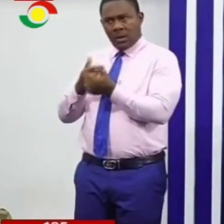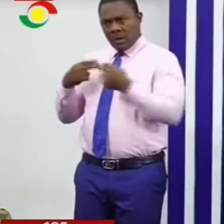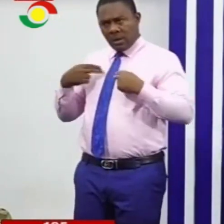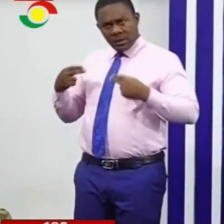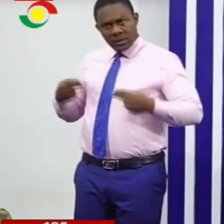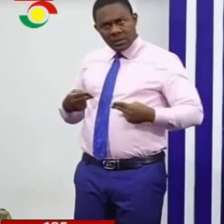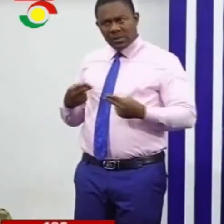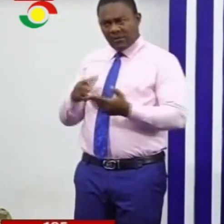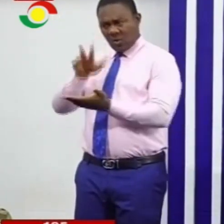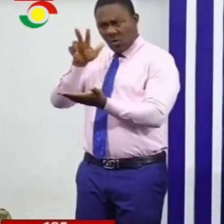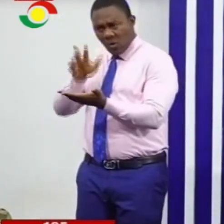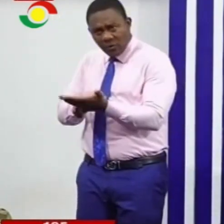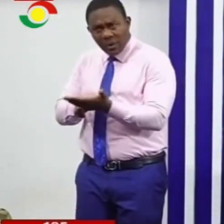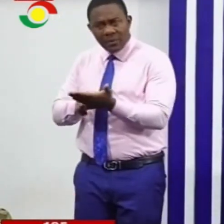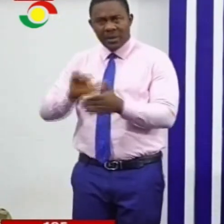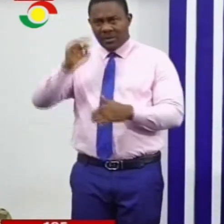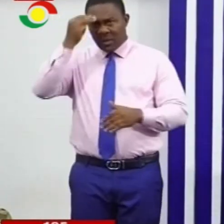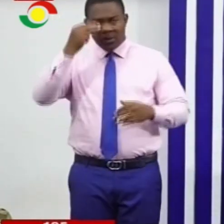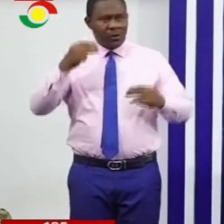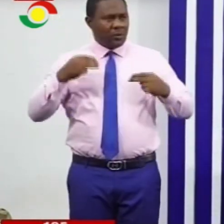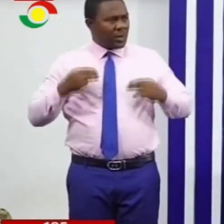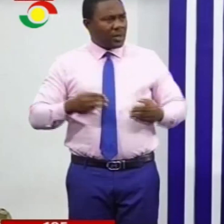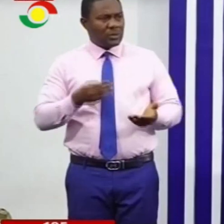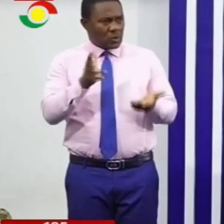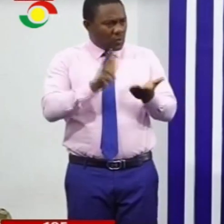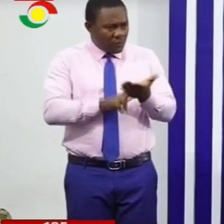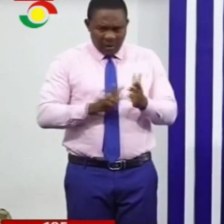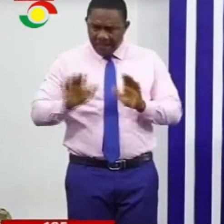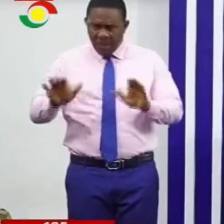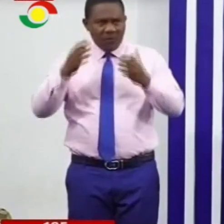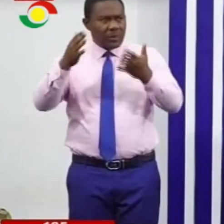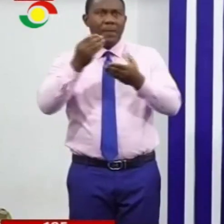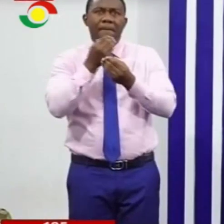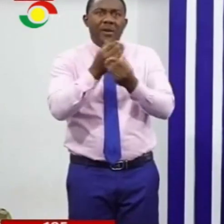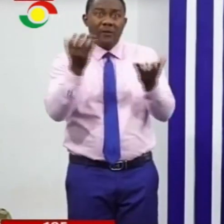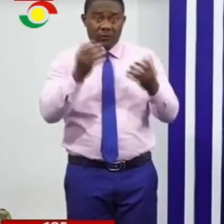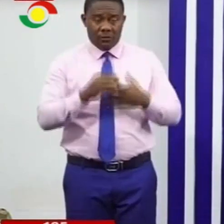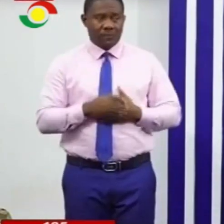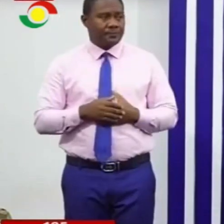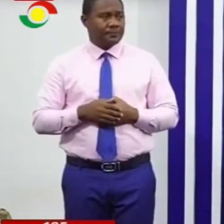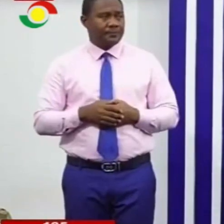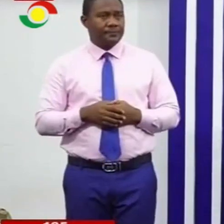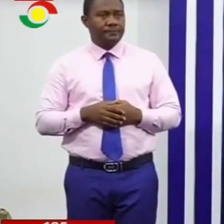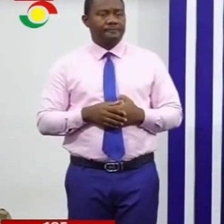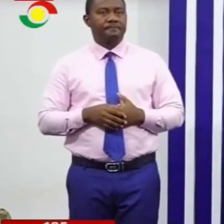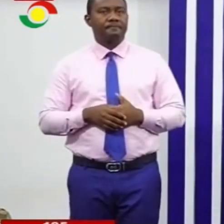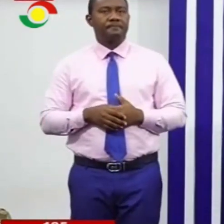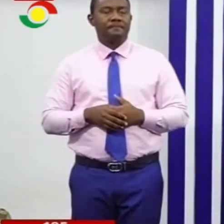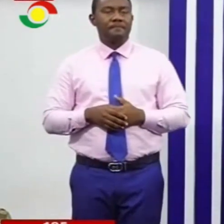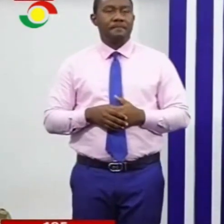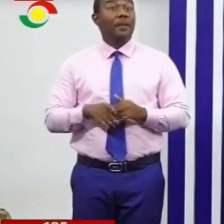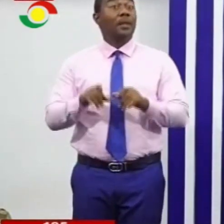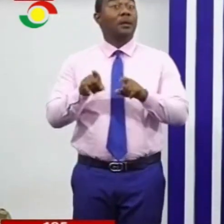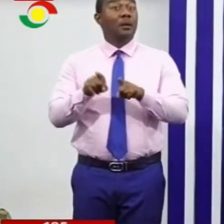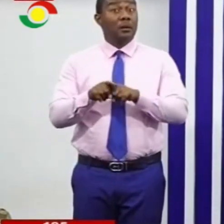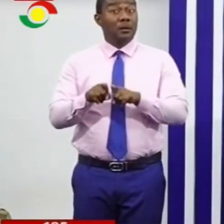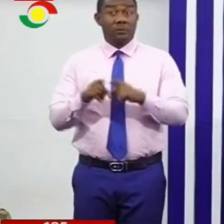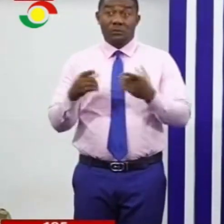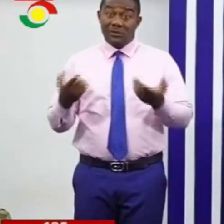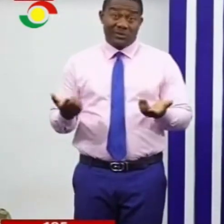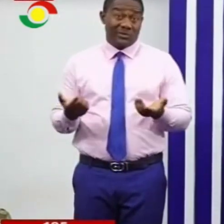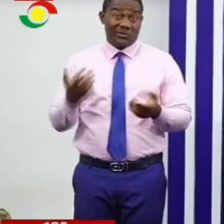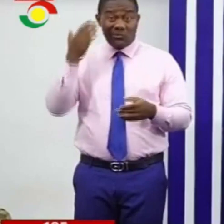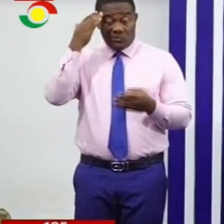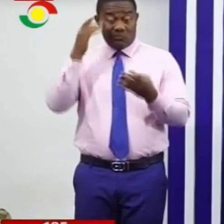ma mo na confusion bia amemu e wo e ho ansa na ye ka as part of testing ye fi ase ye test even am